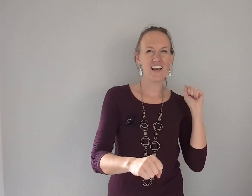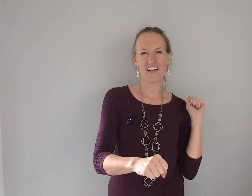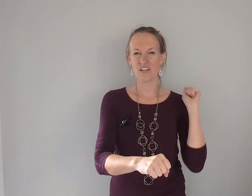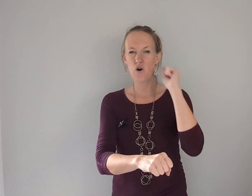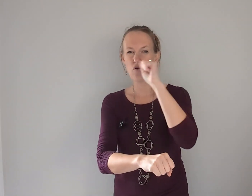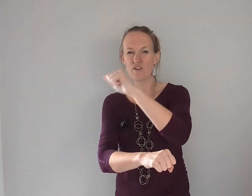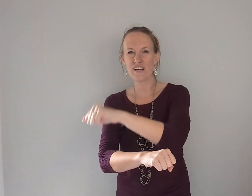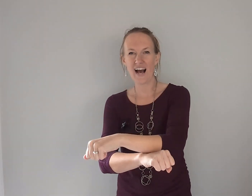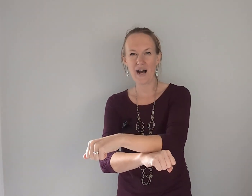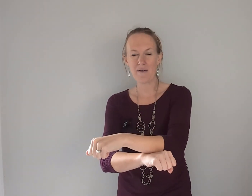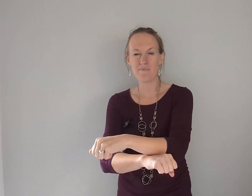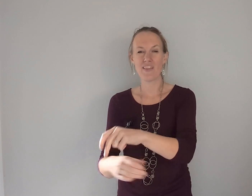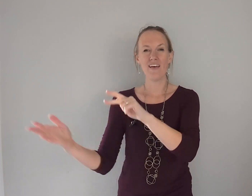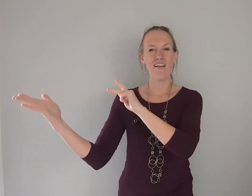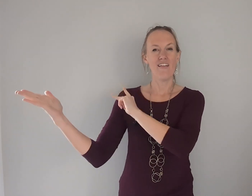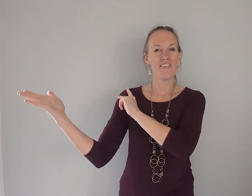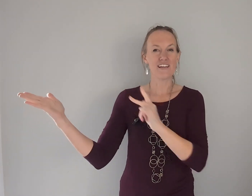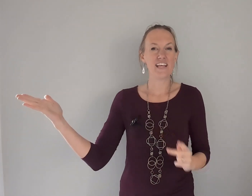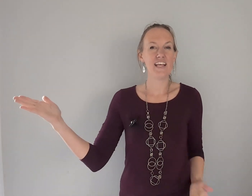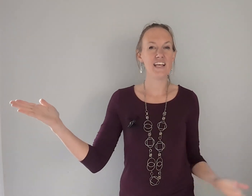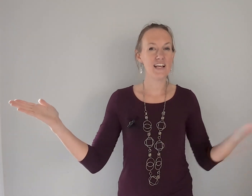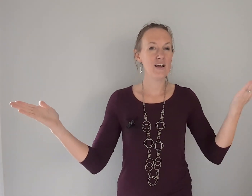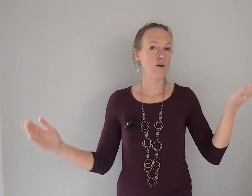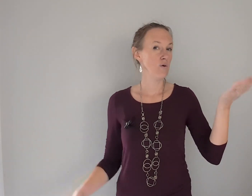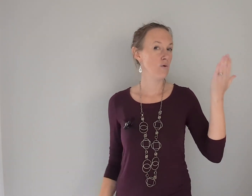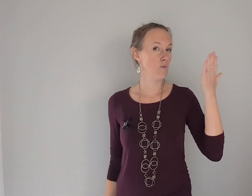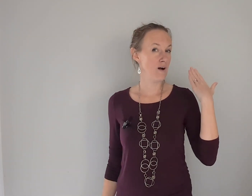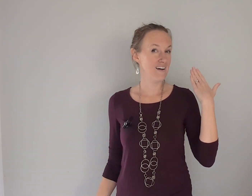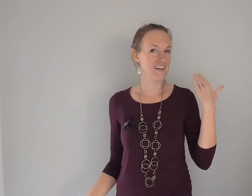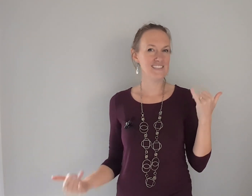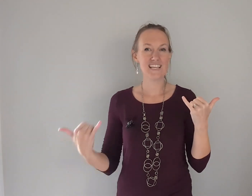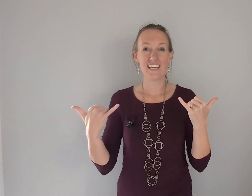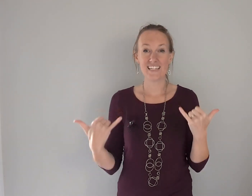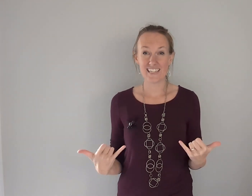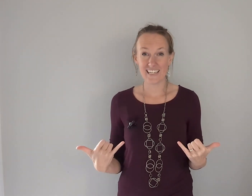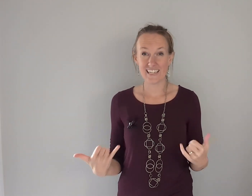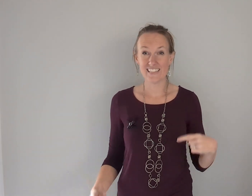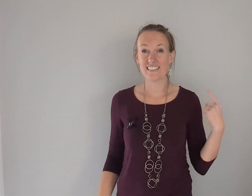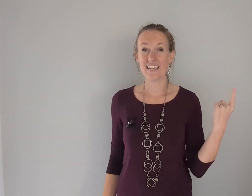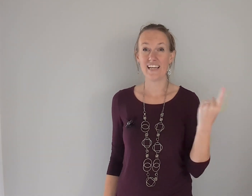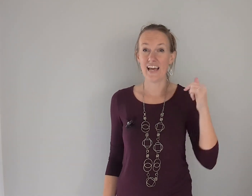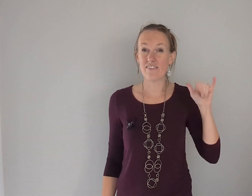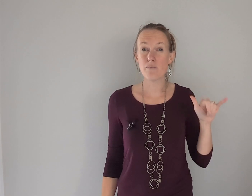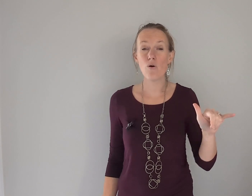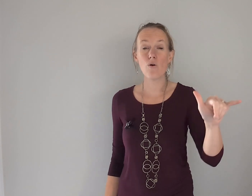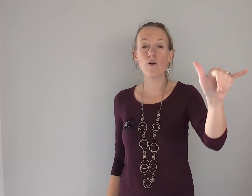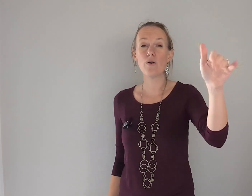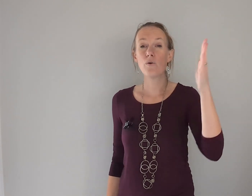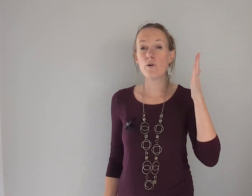has overcome. The King who was and is and evermore